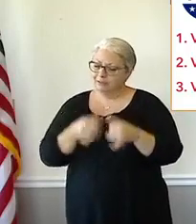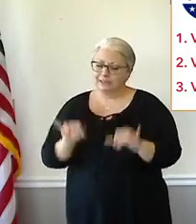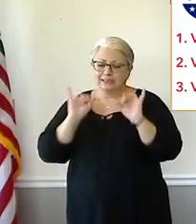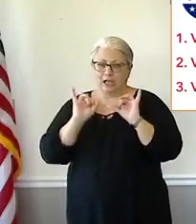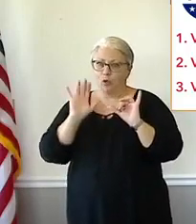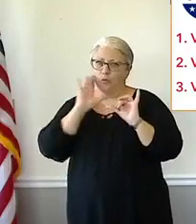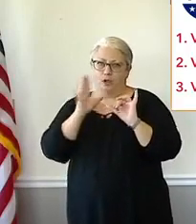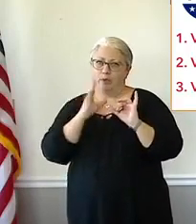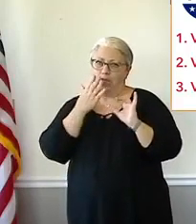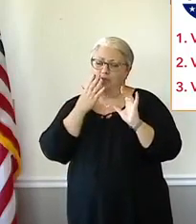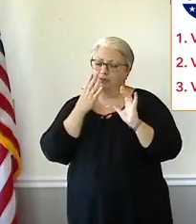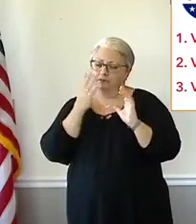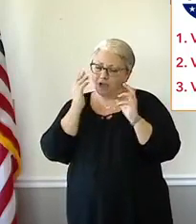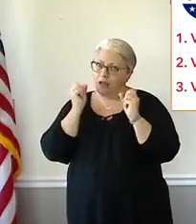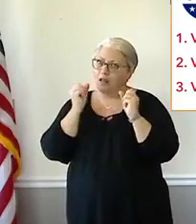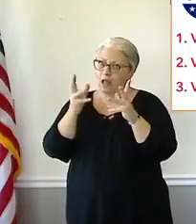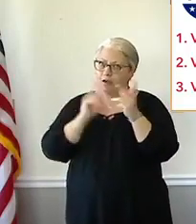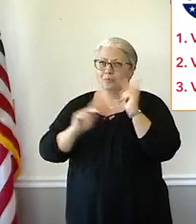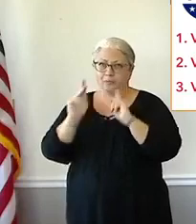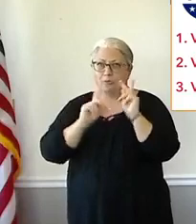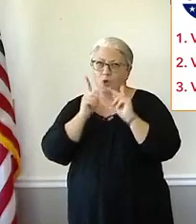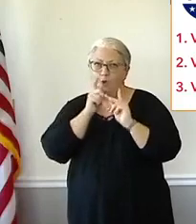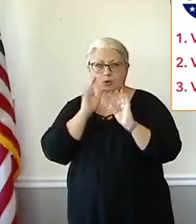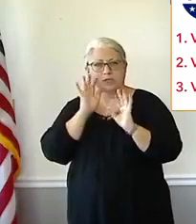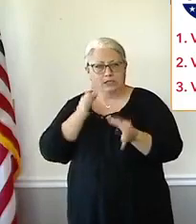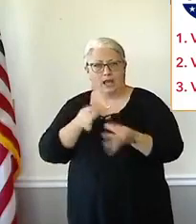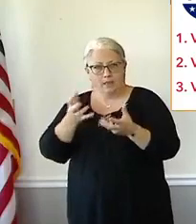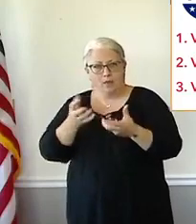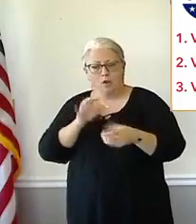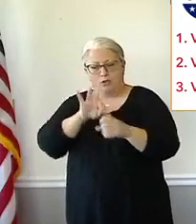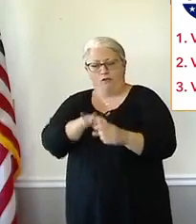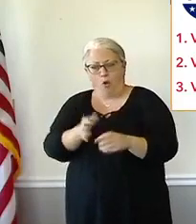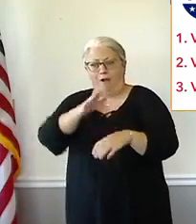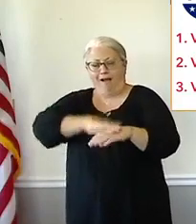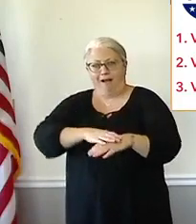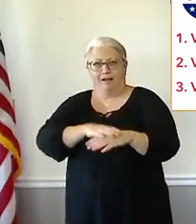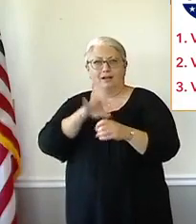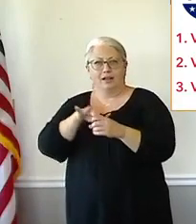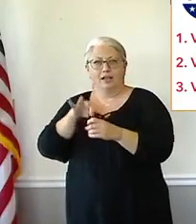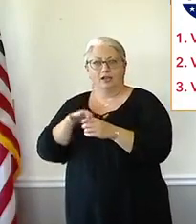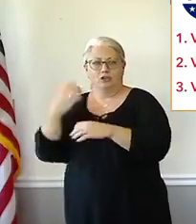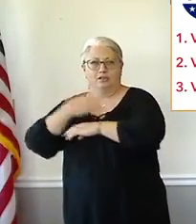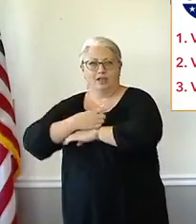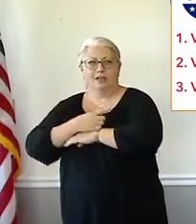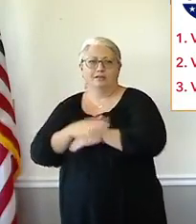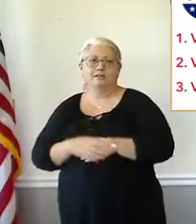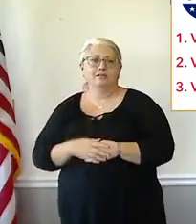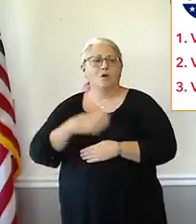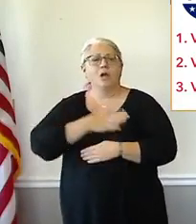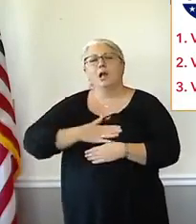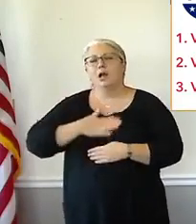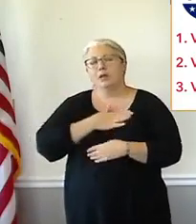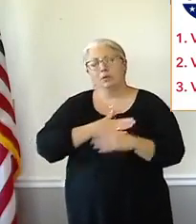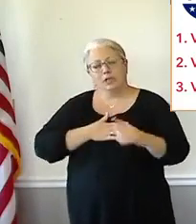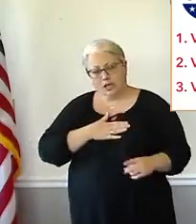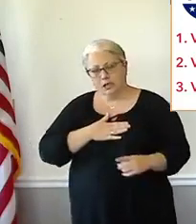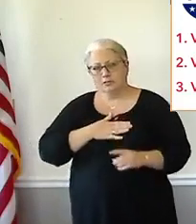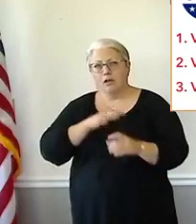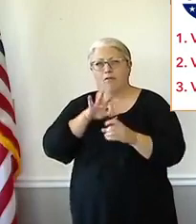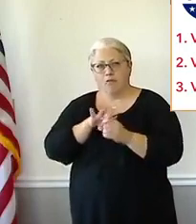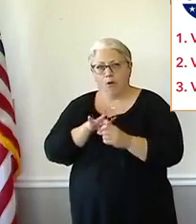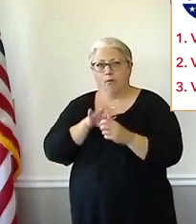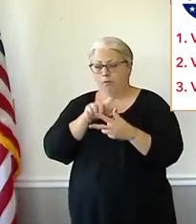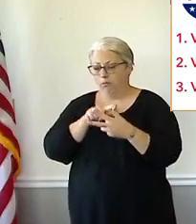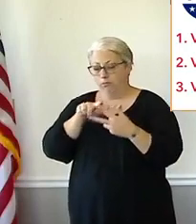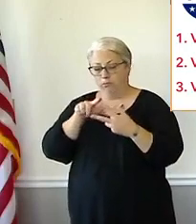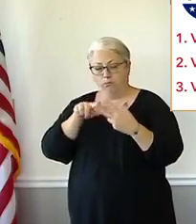rightfully so, a good number of people who are showing up on Election Day to vote. So please participate in one of those 3 ways of voting. And